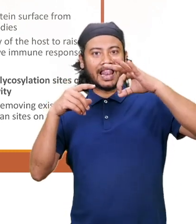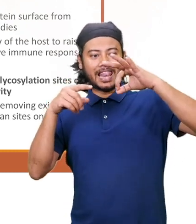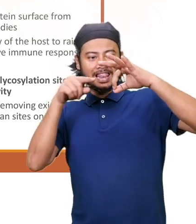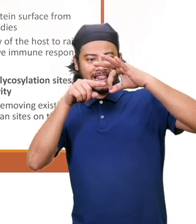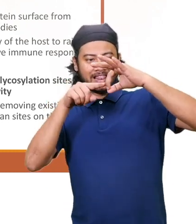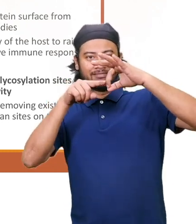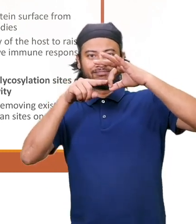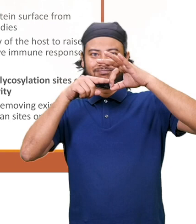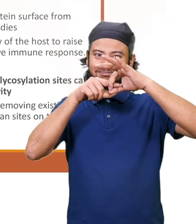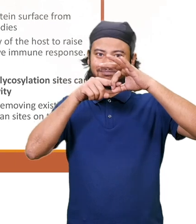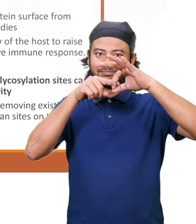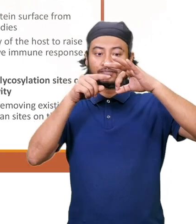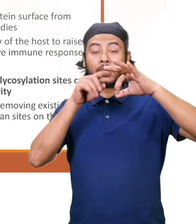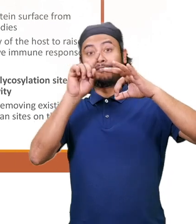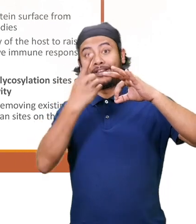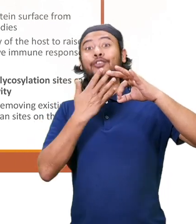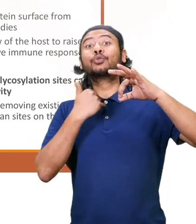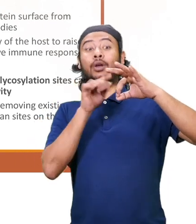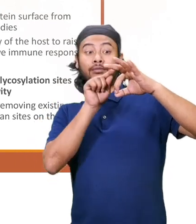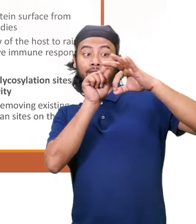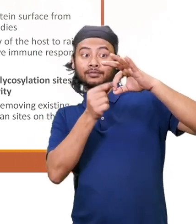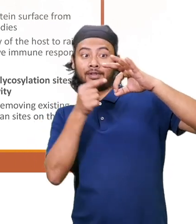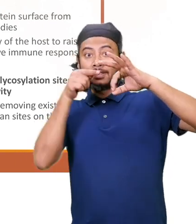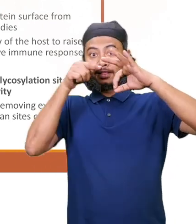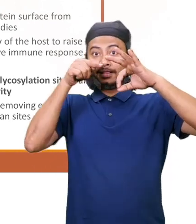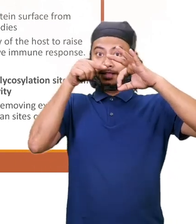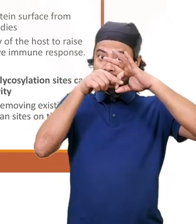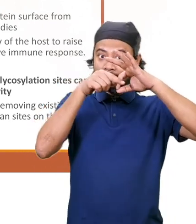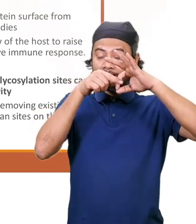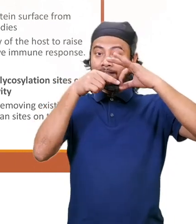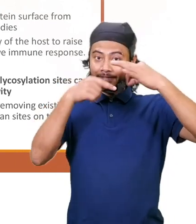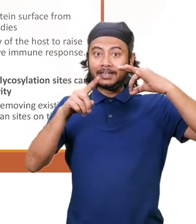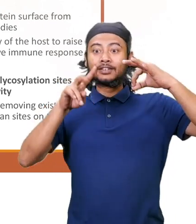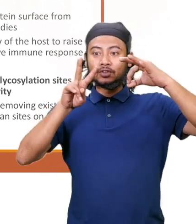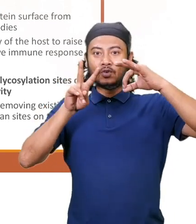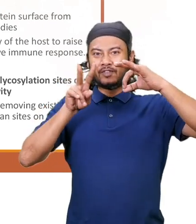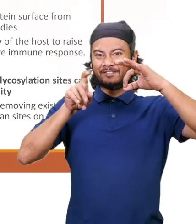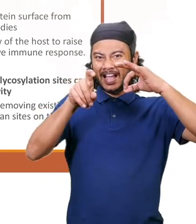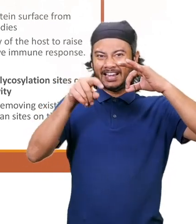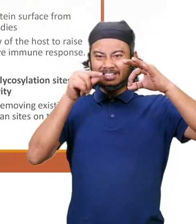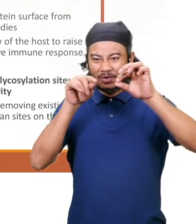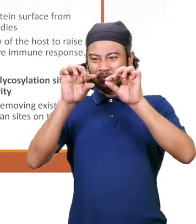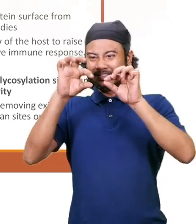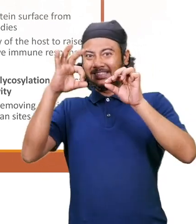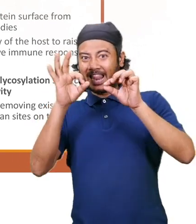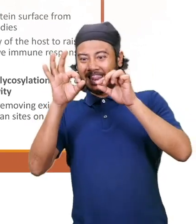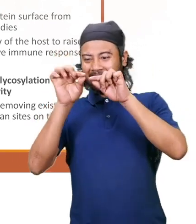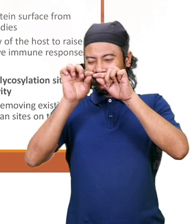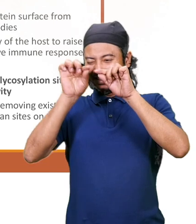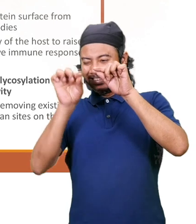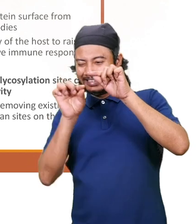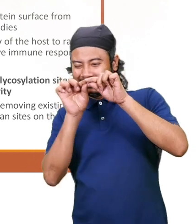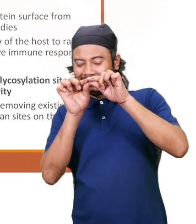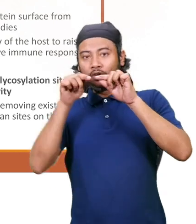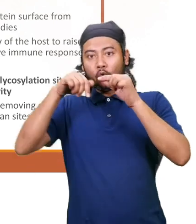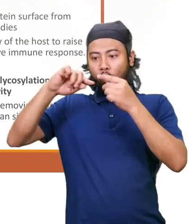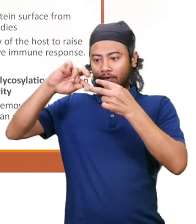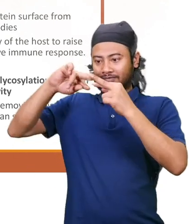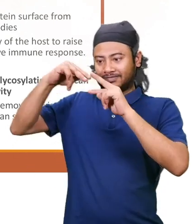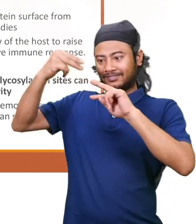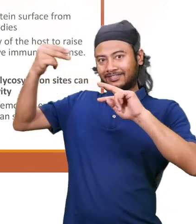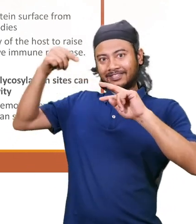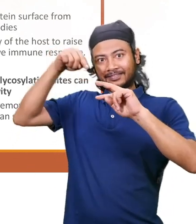endocytosis sized inside the cells, and then the viral genome will be released into